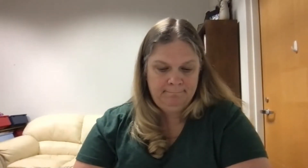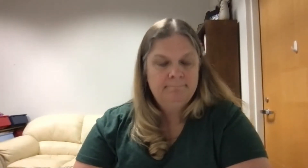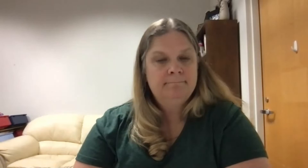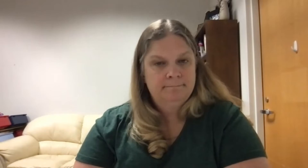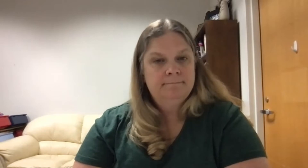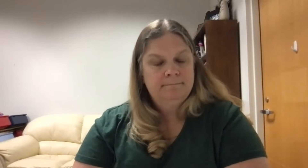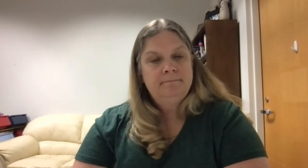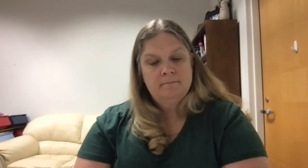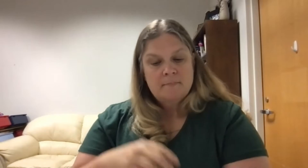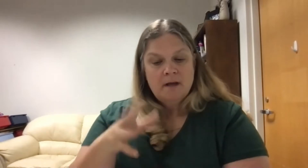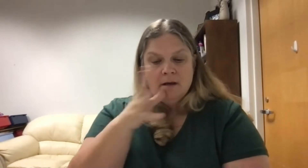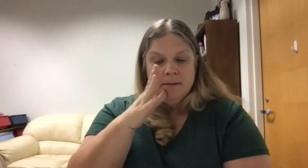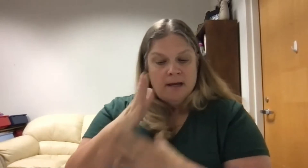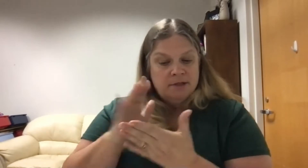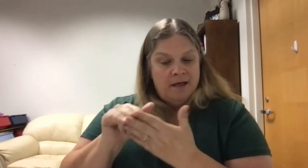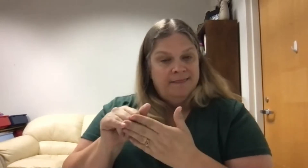stop?